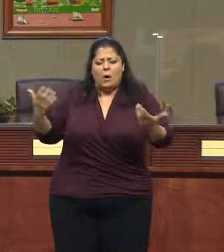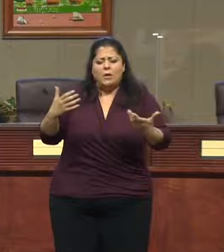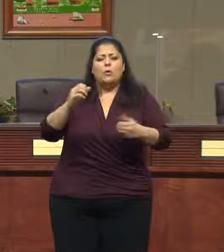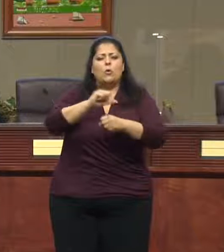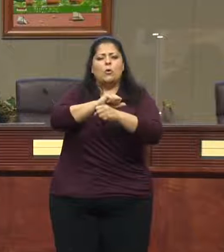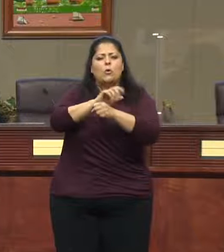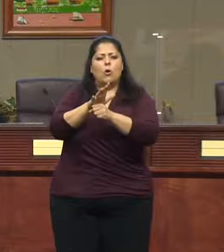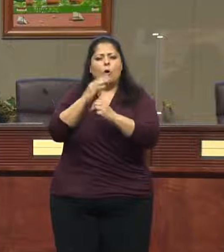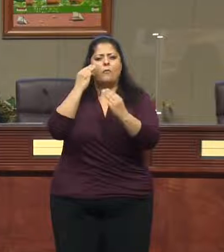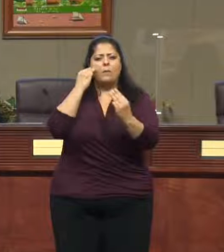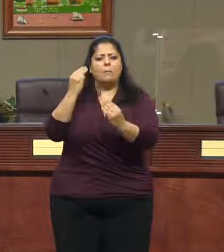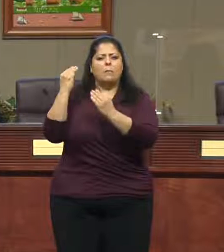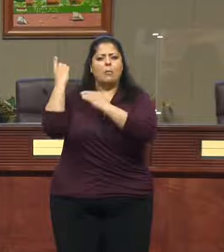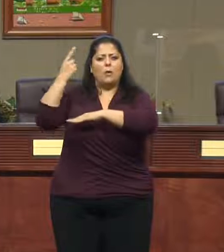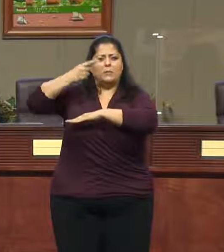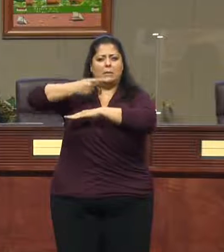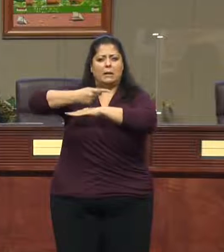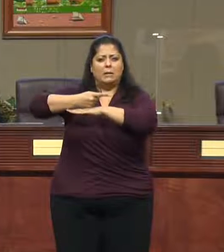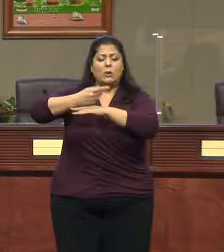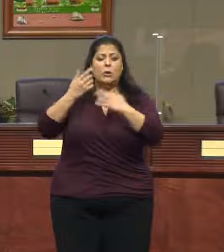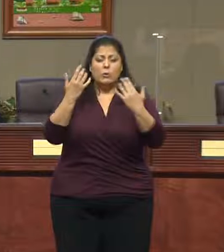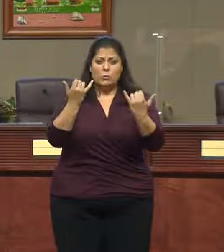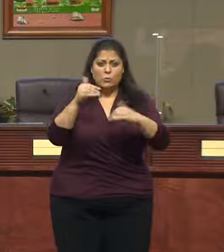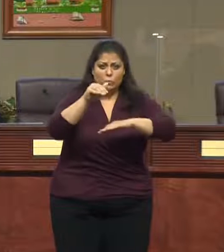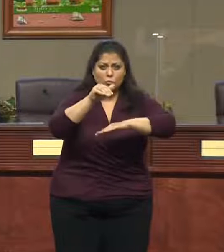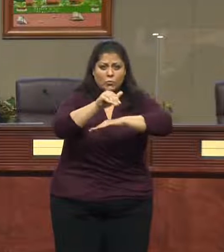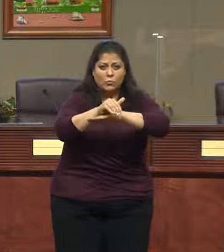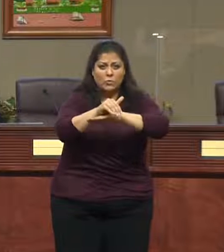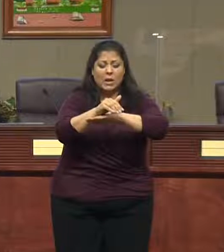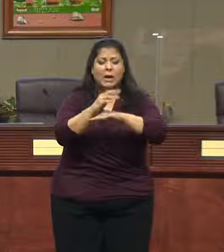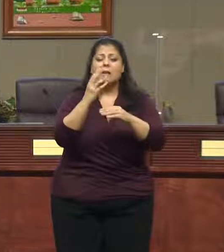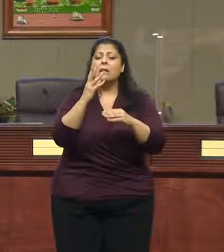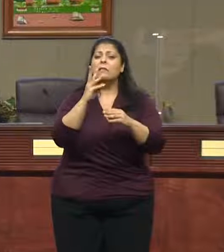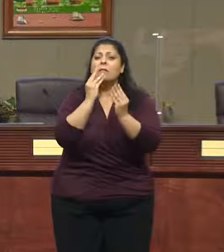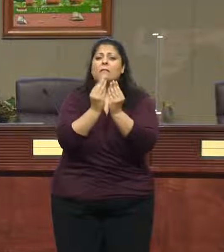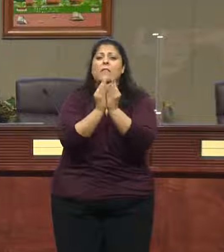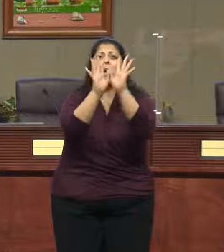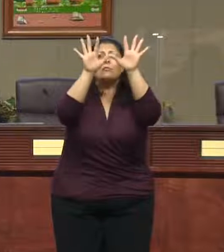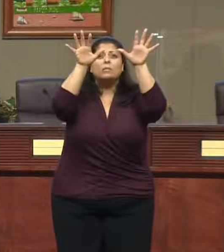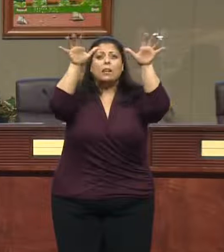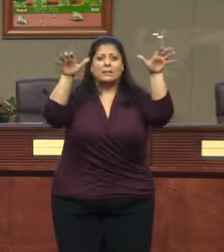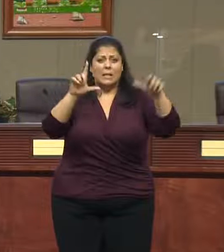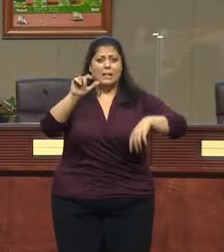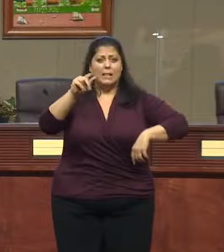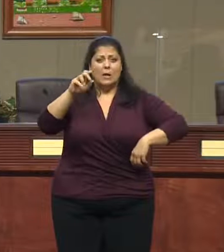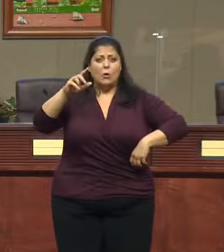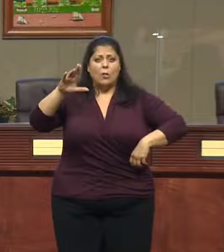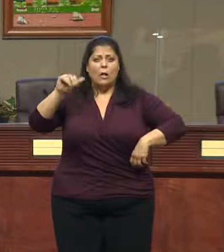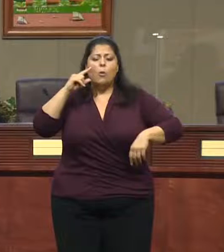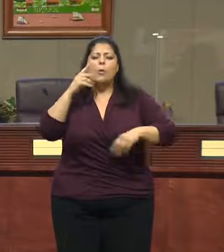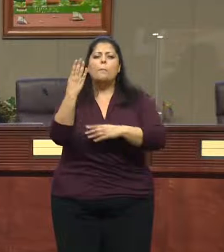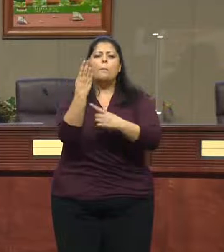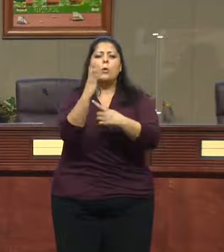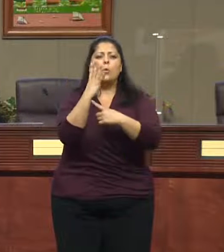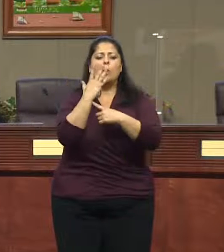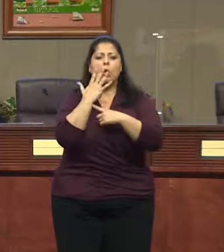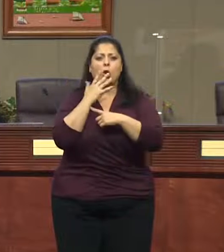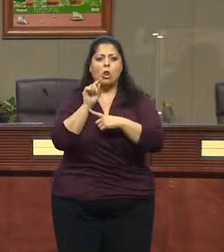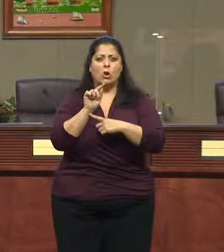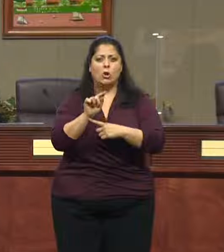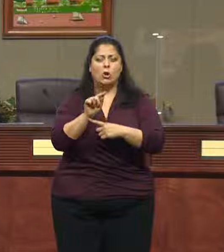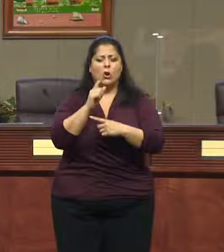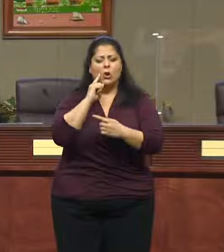Tonight, Lake Eola Park fountain lights will be blue to honor the more than 500,000 lives lost nationally from